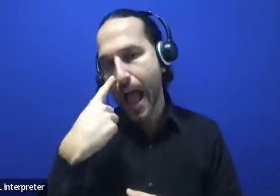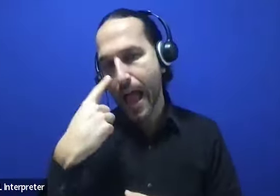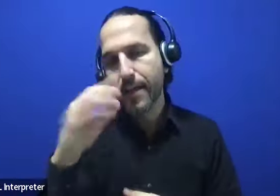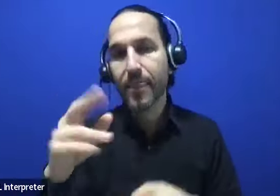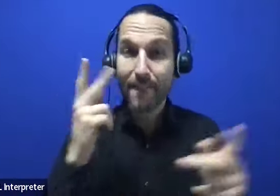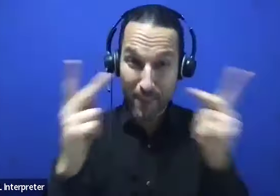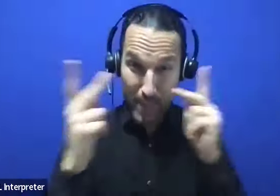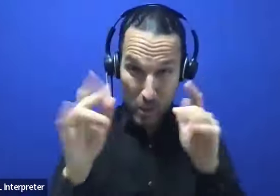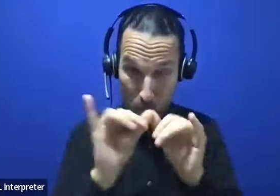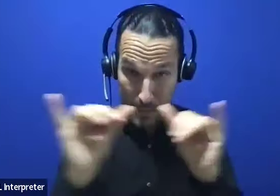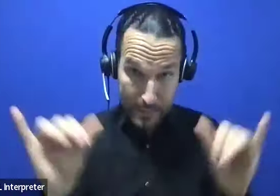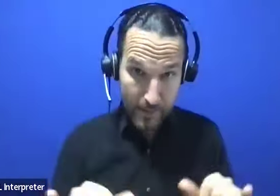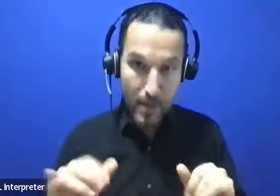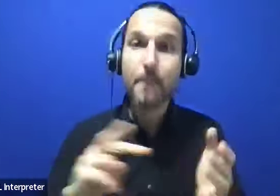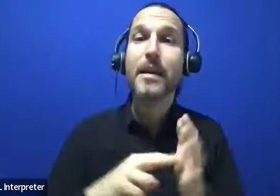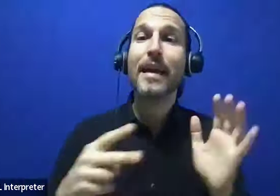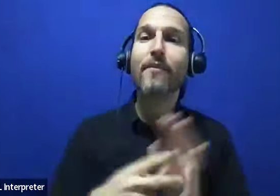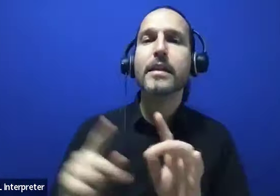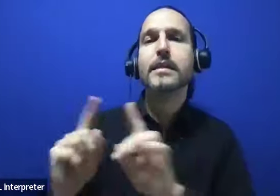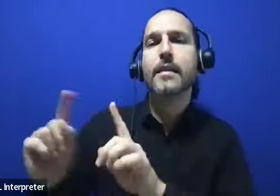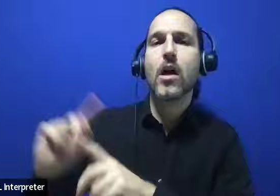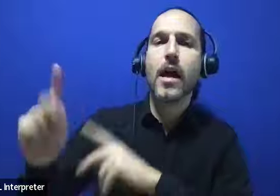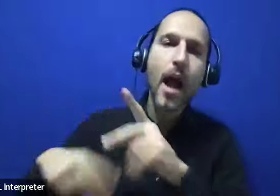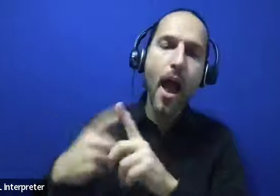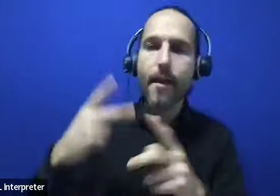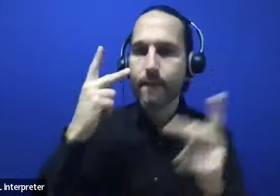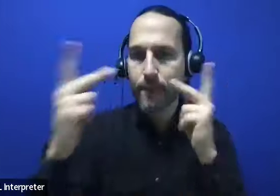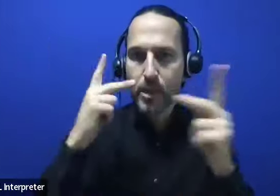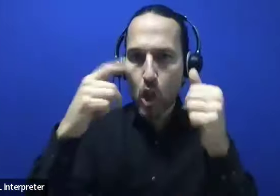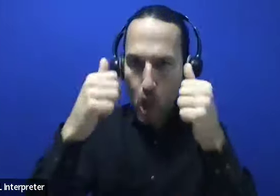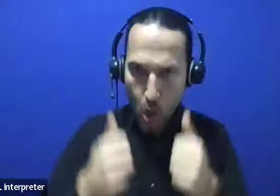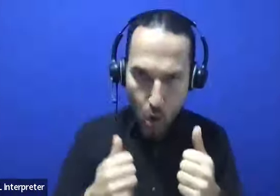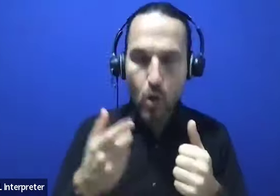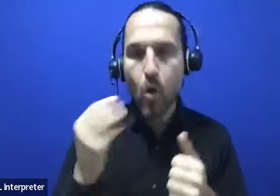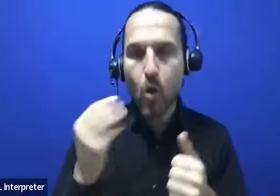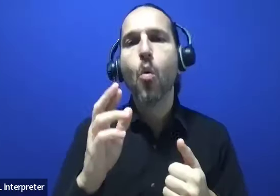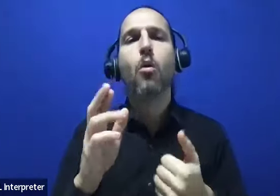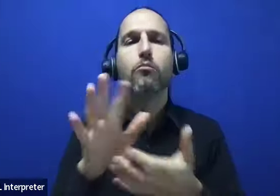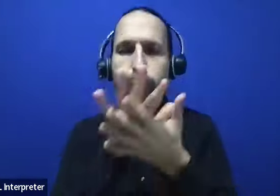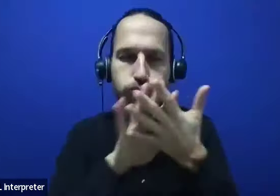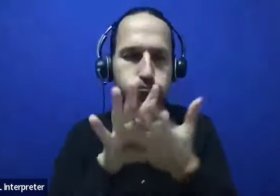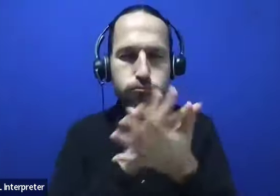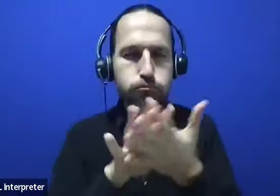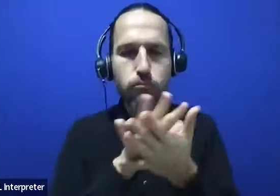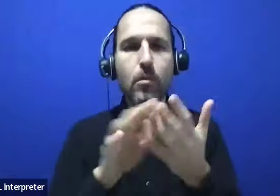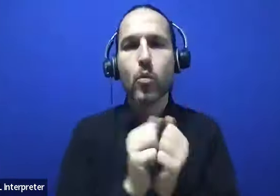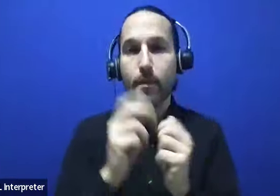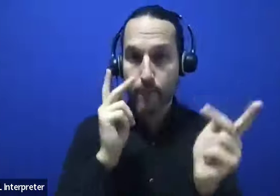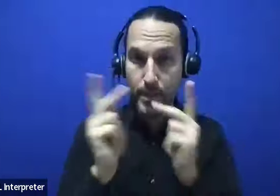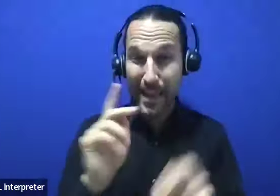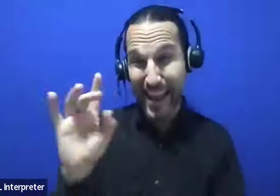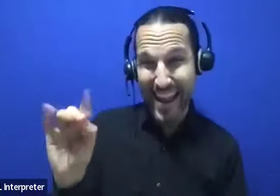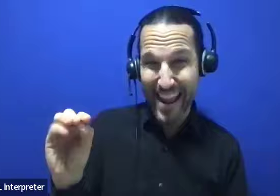system, resulting in varying degrees of vision loss or interference with vision. About 80